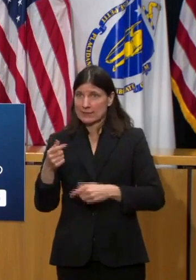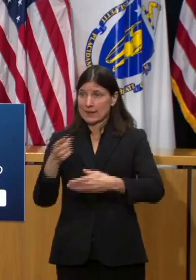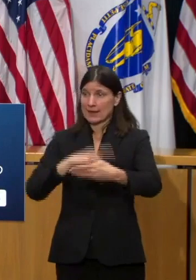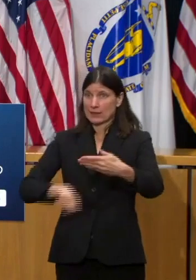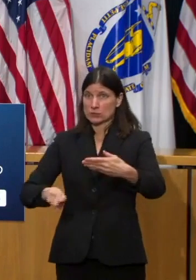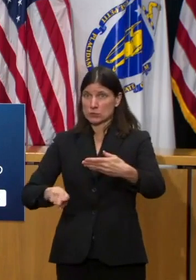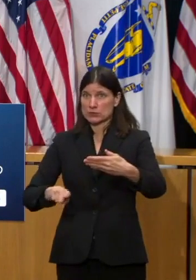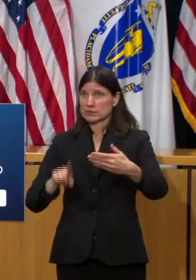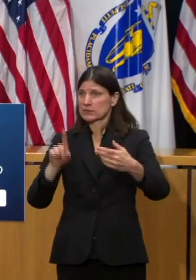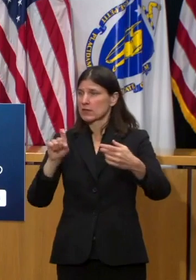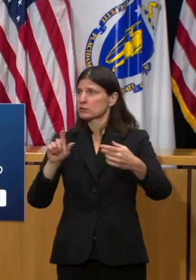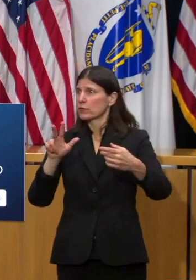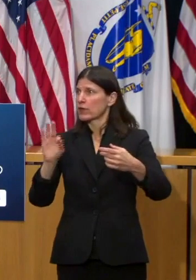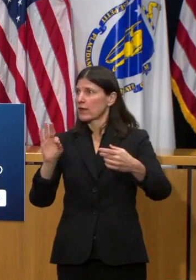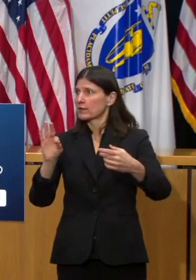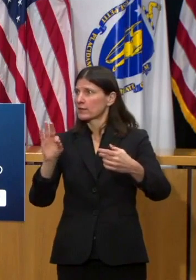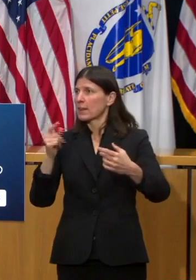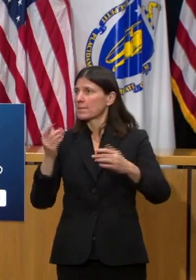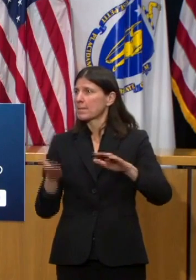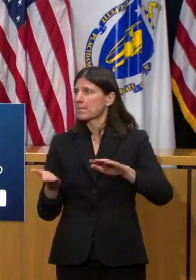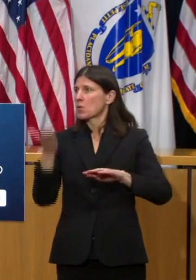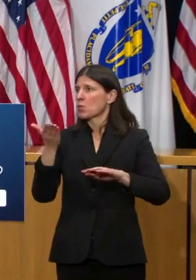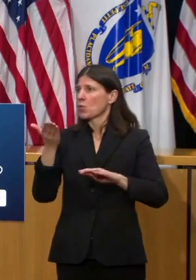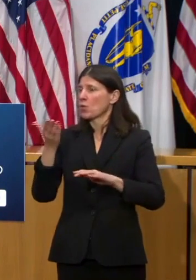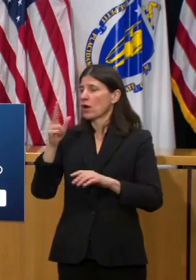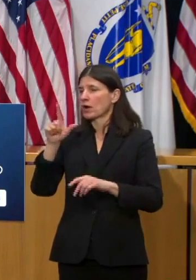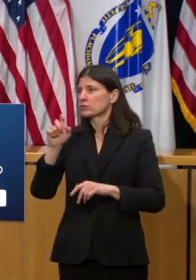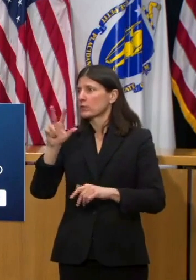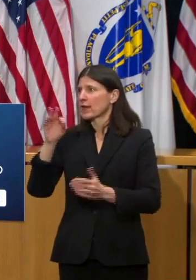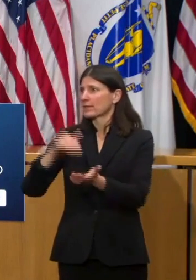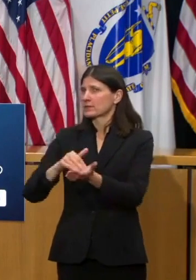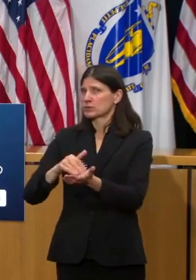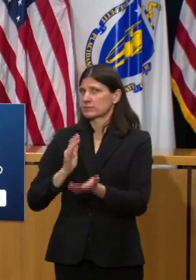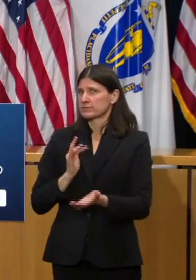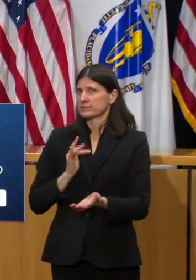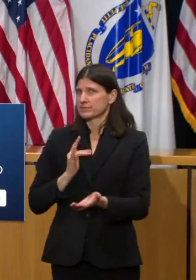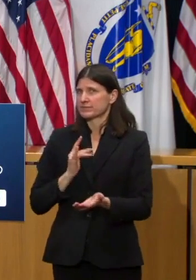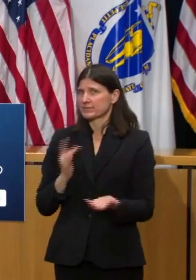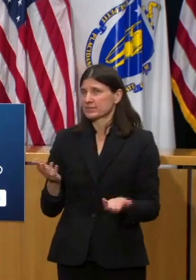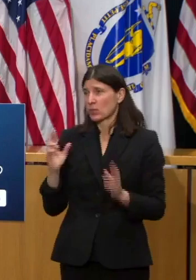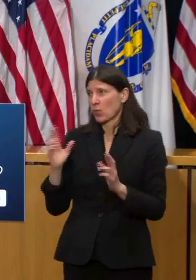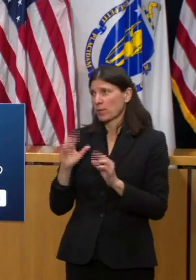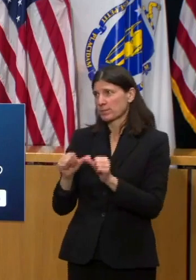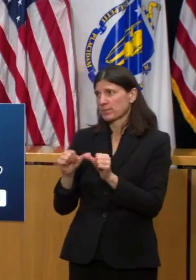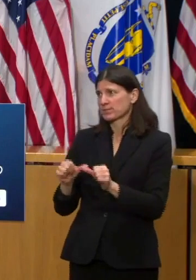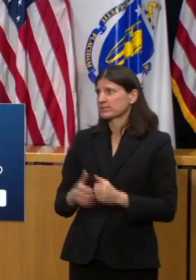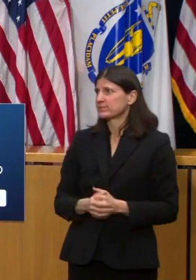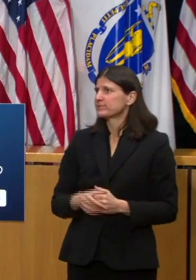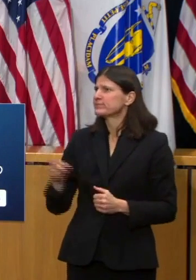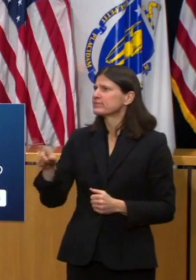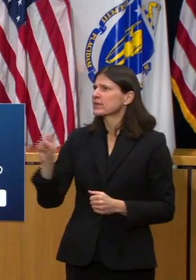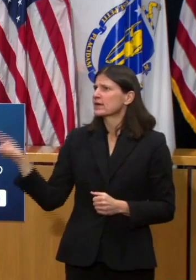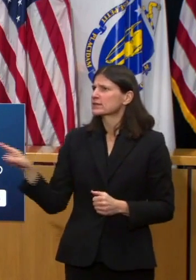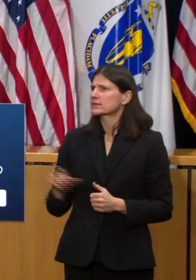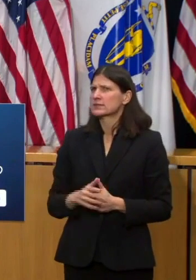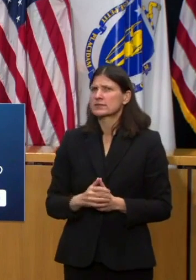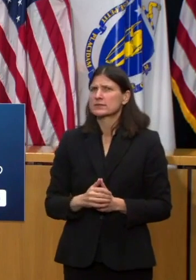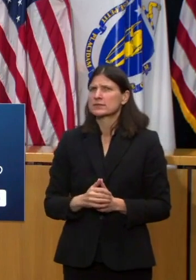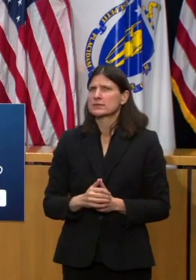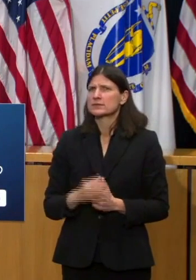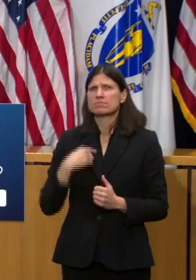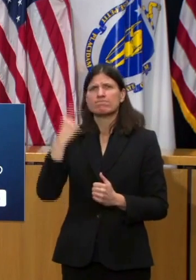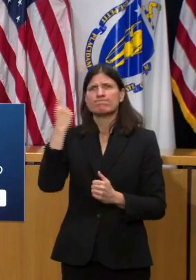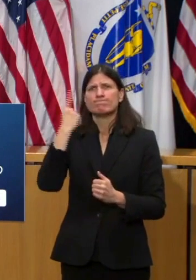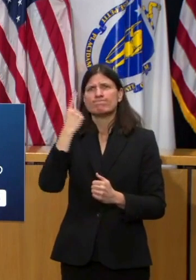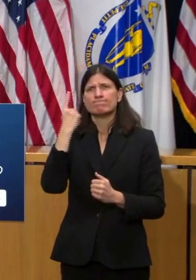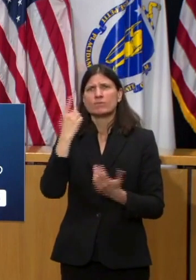to 139, yeah. Governor, any sense of why the percentage of 75s went up so quickly last week? Was there did the companion program